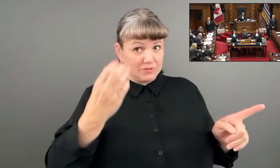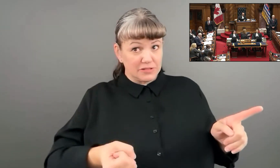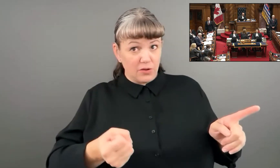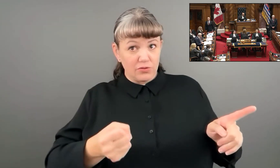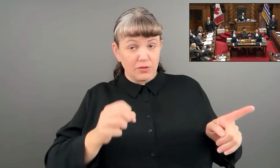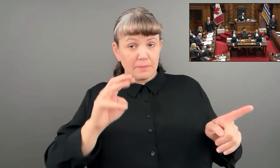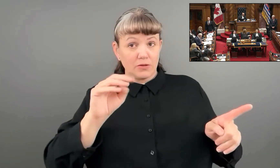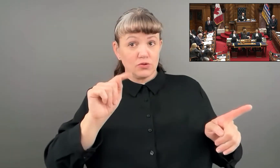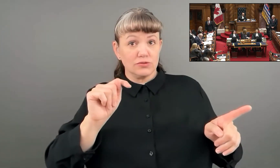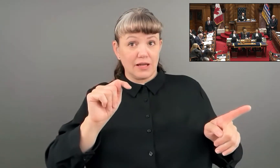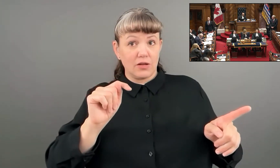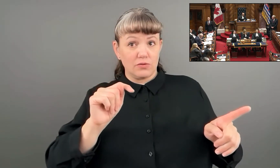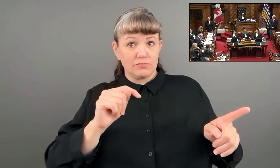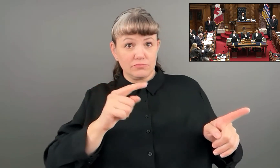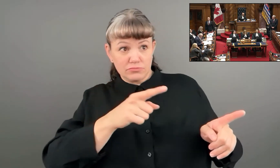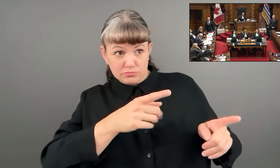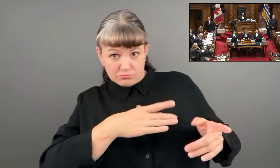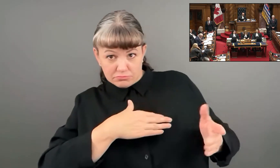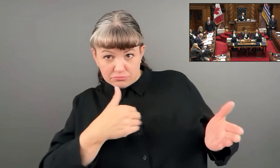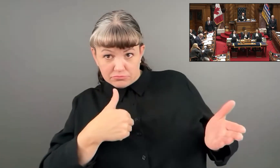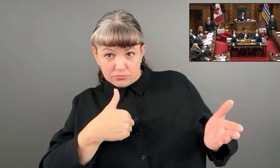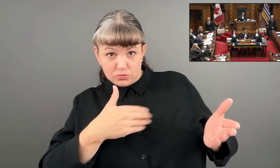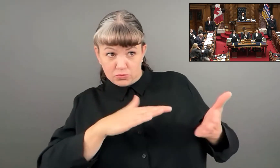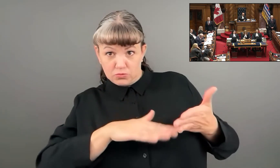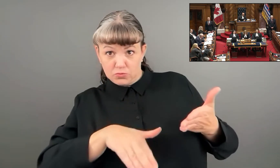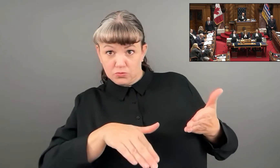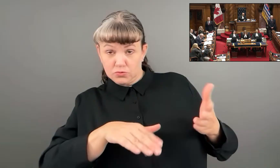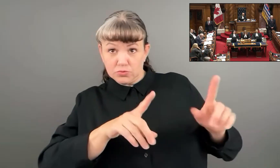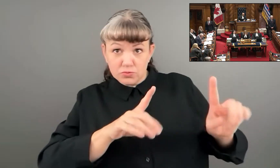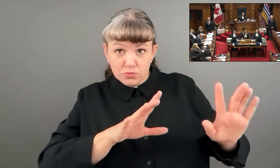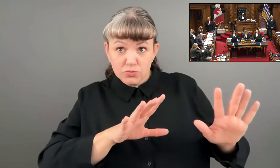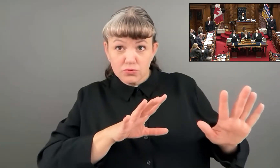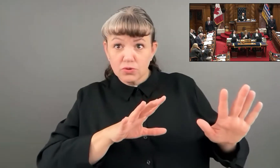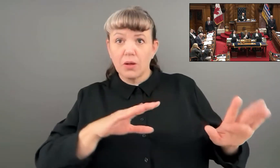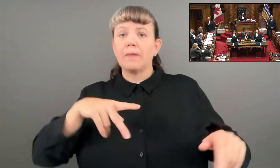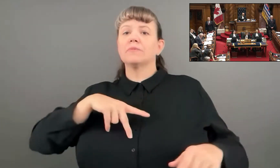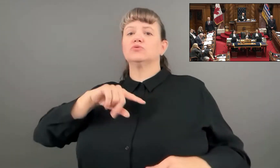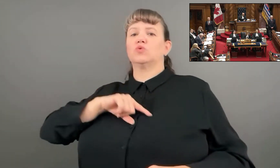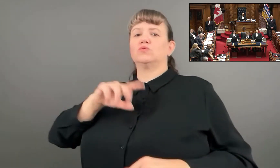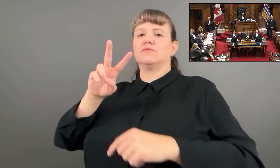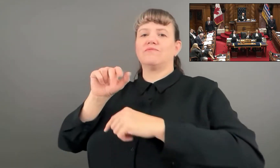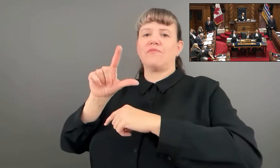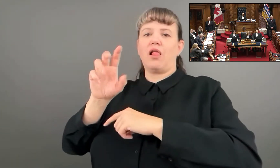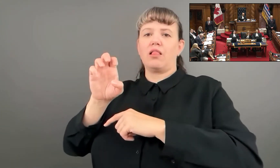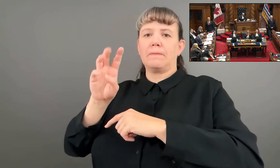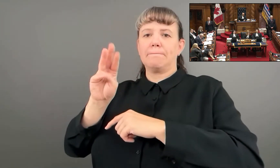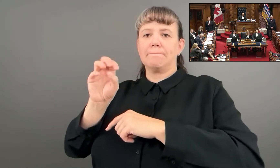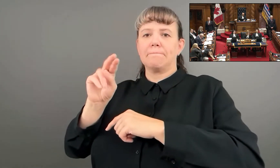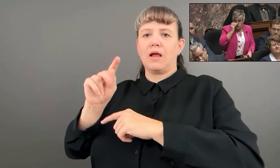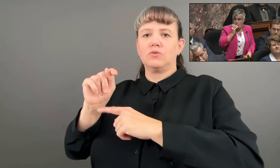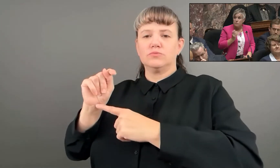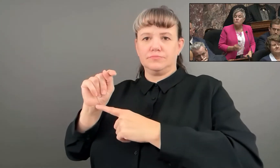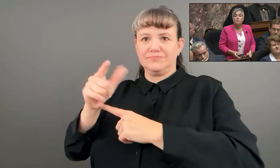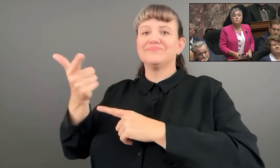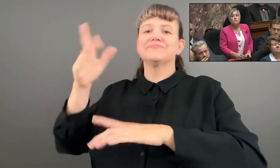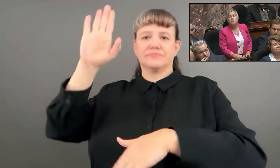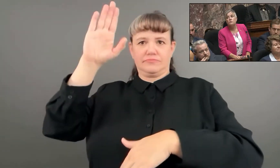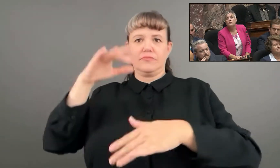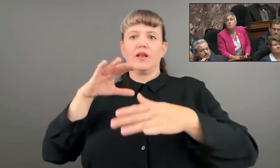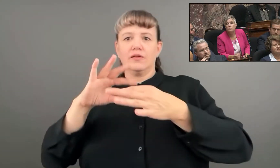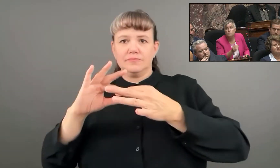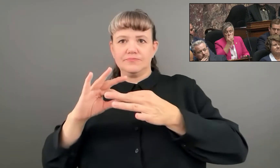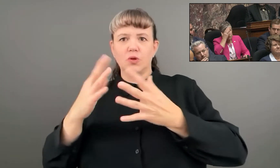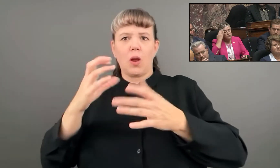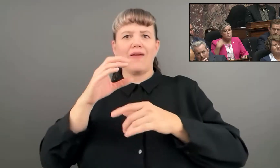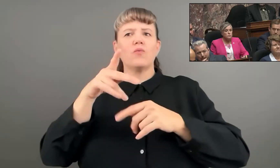Sorry. Member for Prince George Valemount. Thank you, Mr. Speaker. I'd like to reserve the right to raise a point of order. Thank you.